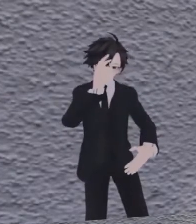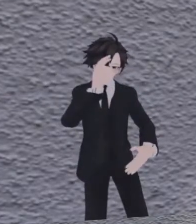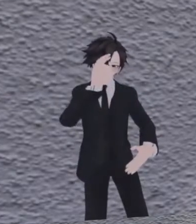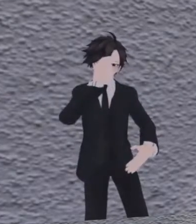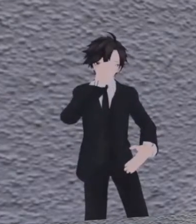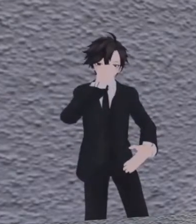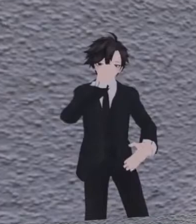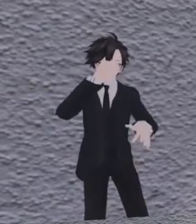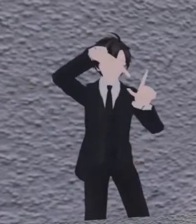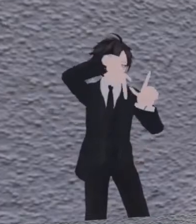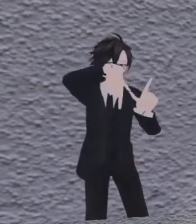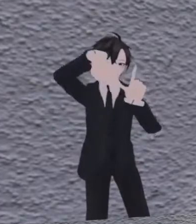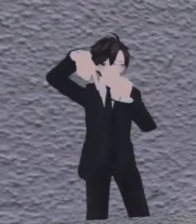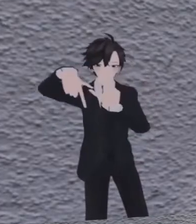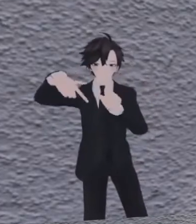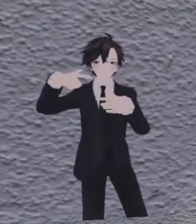school for the deaf in America.